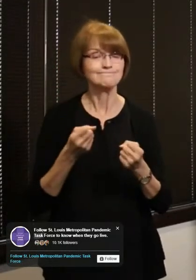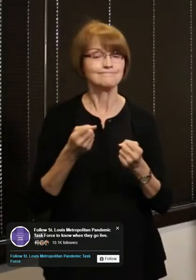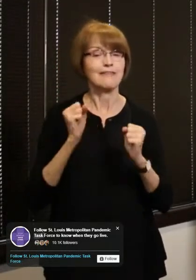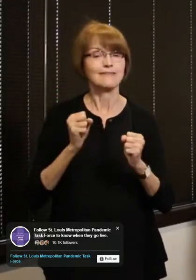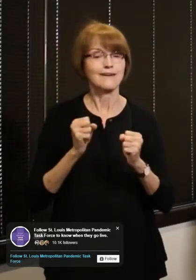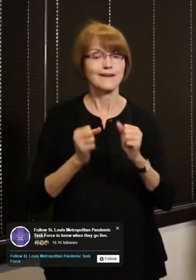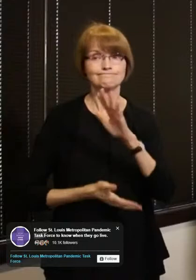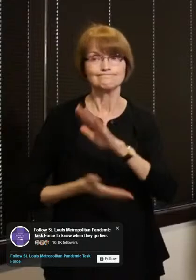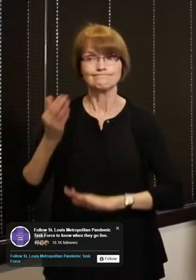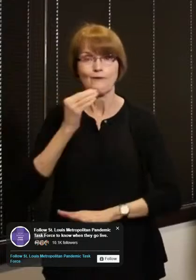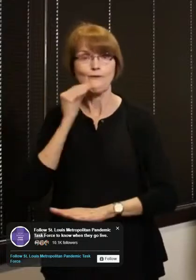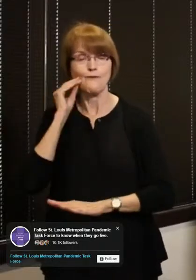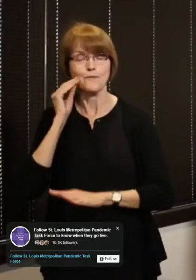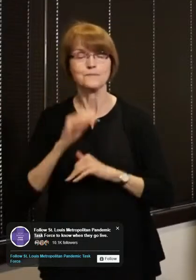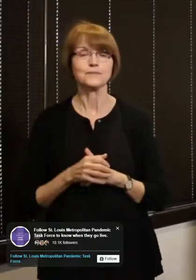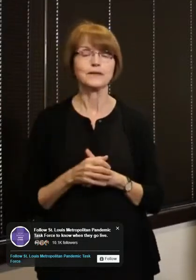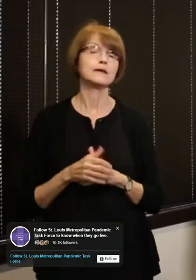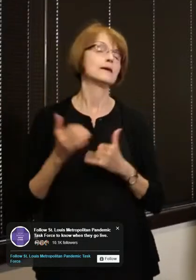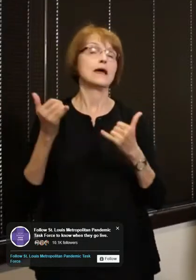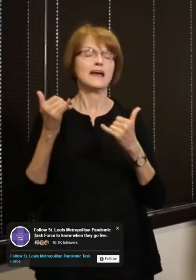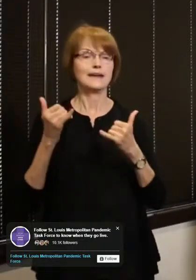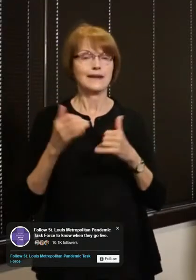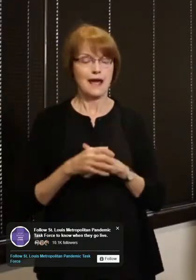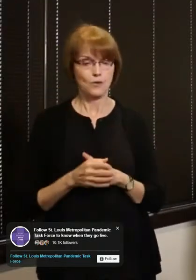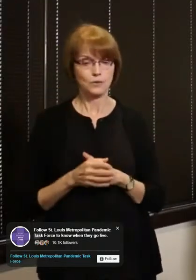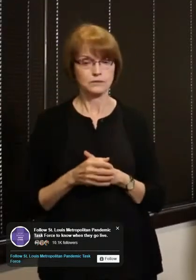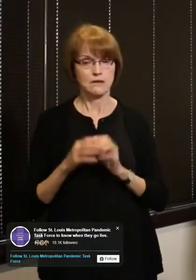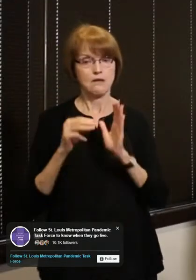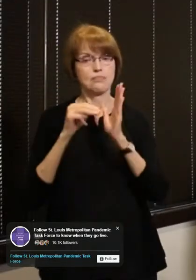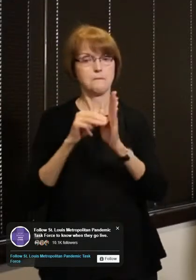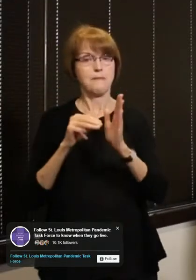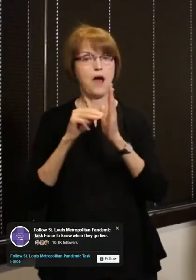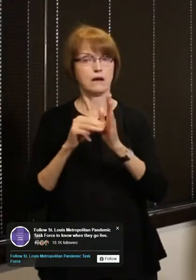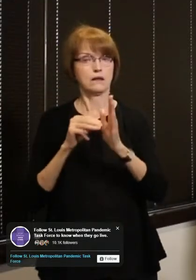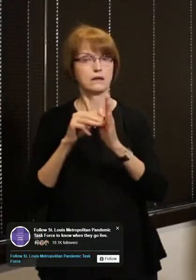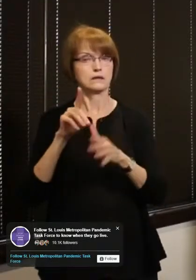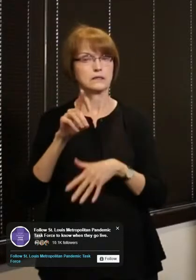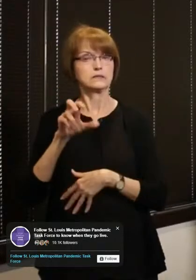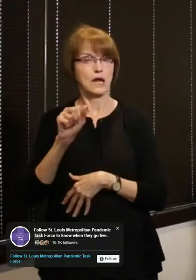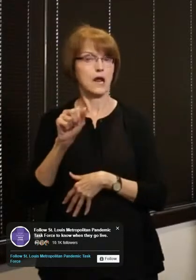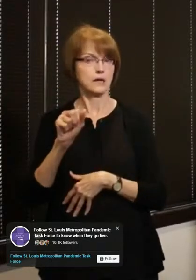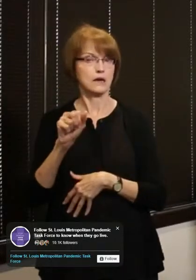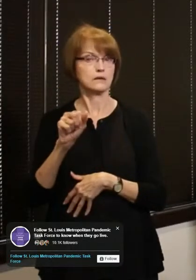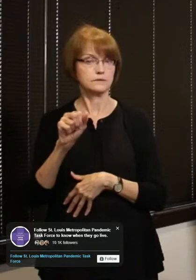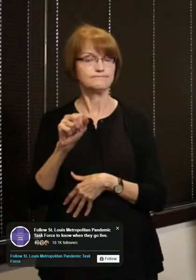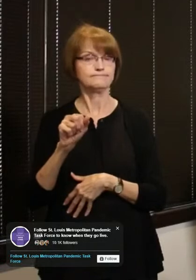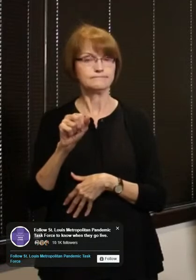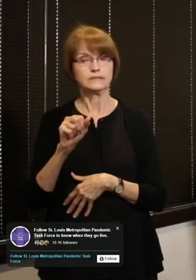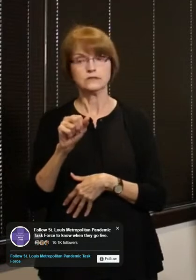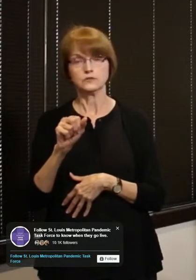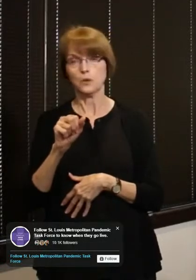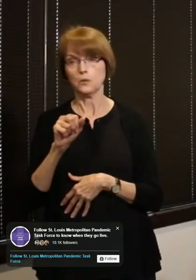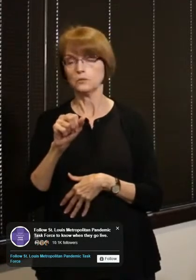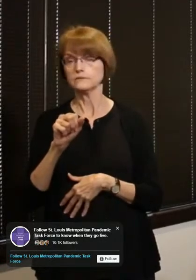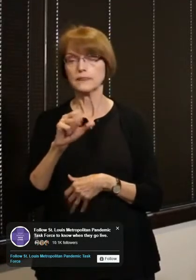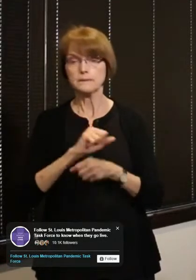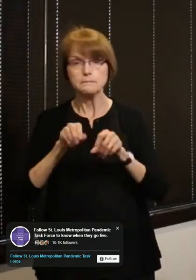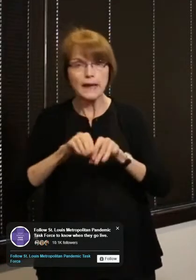So as I mentioned, now we'll walk through some of our modeling data and show you where we are with the